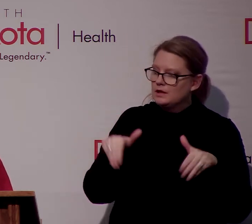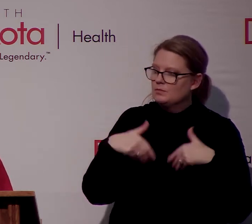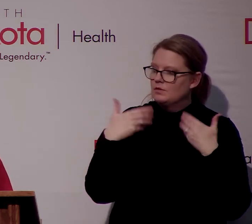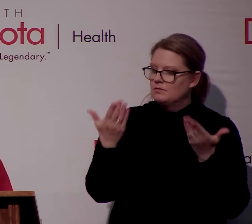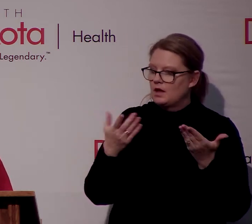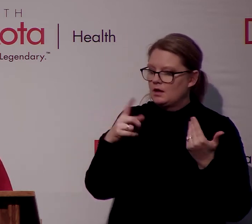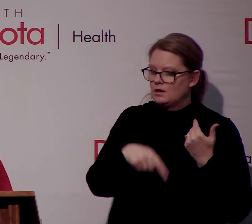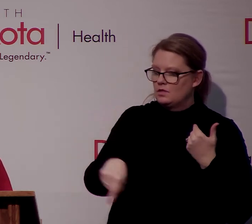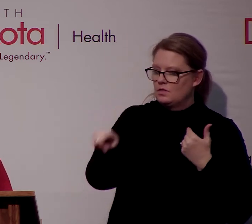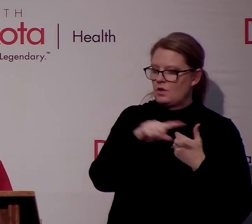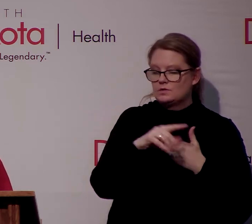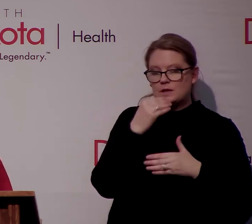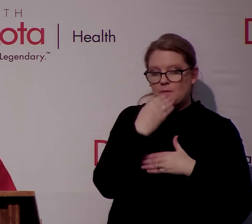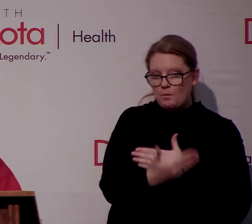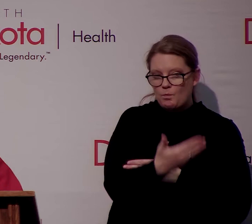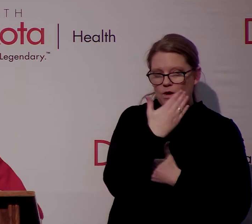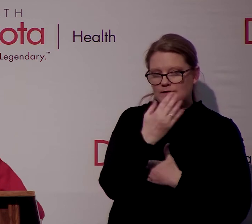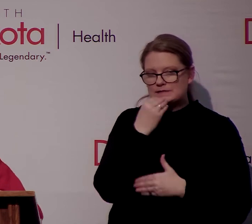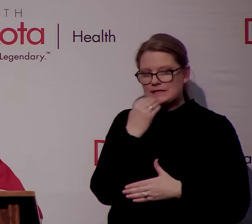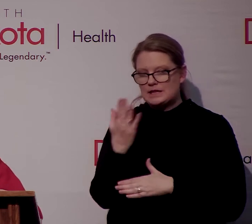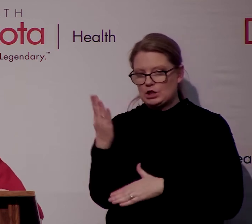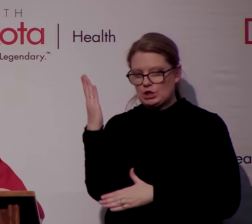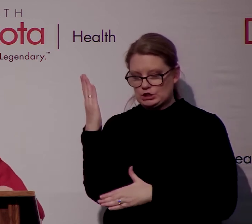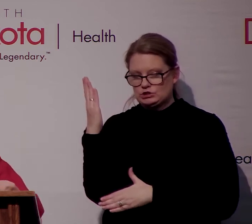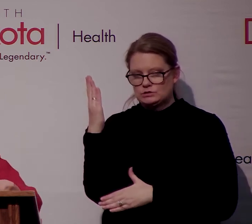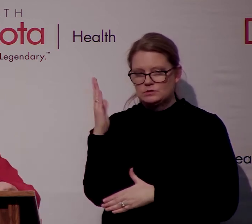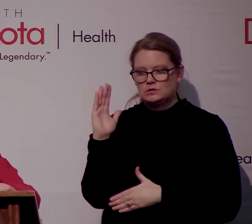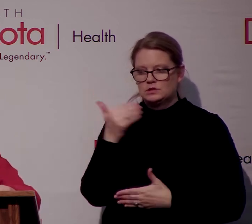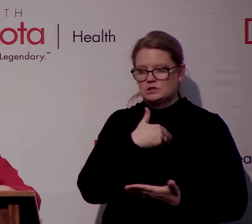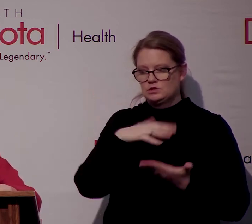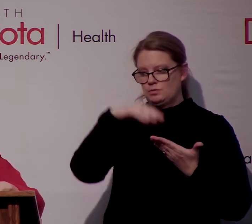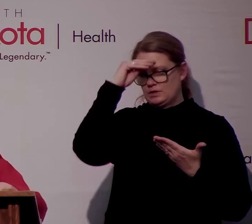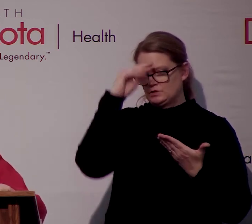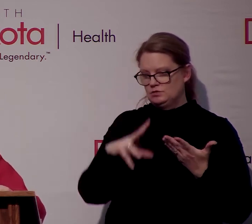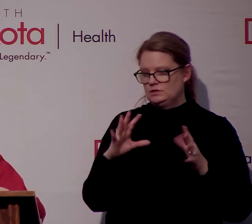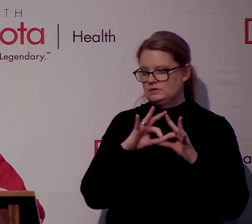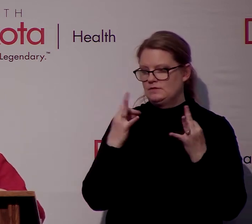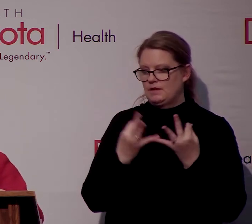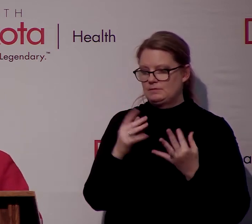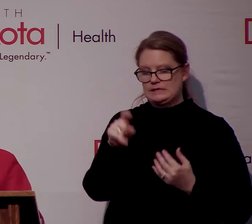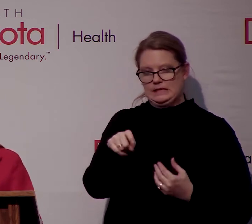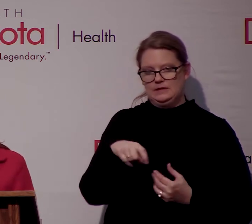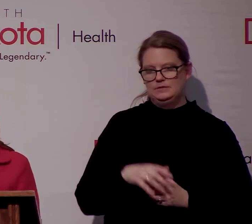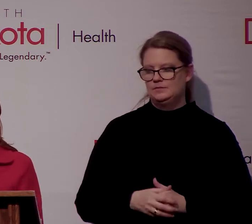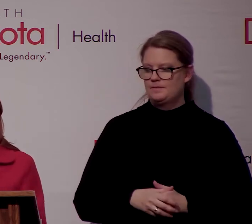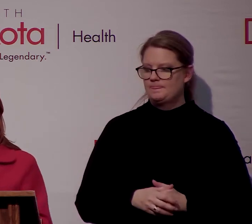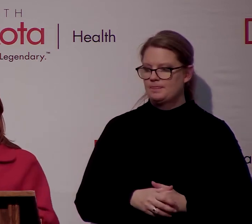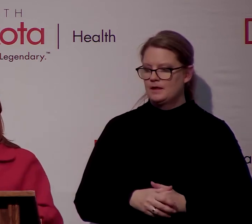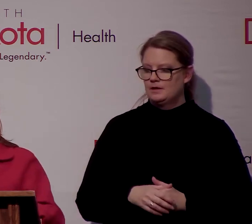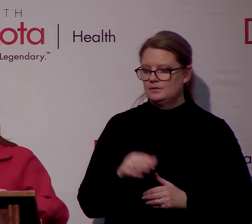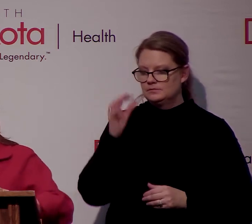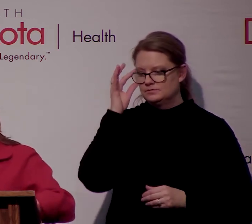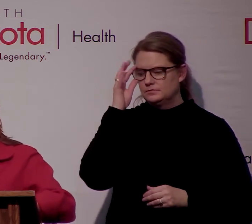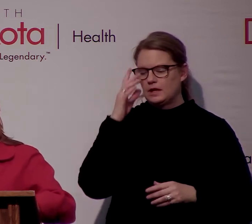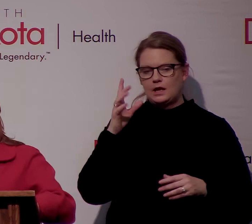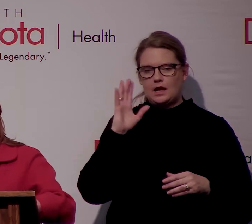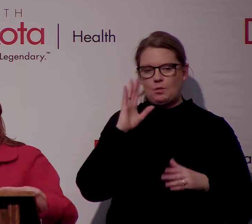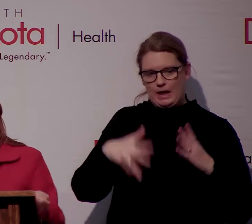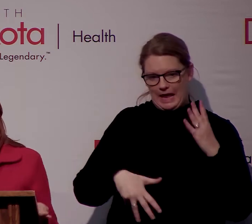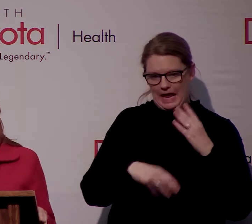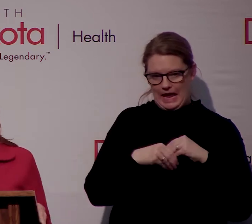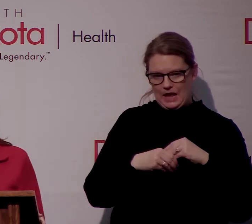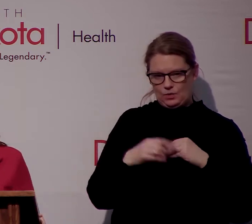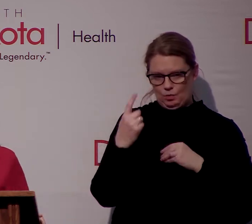those breakfasts and lunches to our students and families that need them. I would just add one thing to the